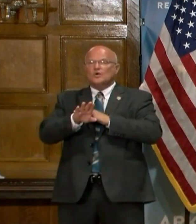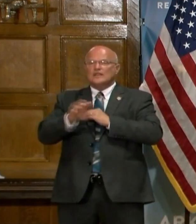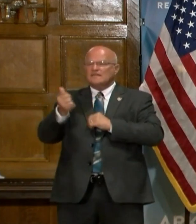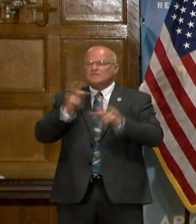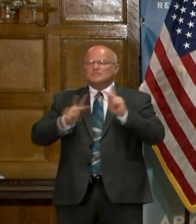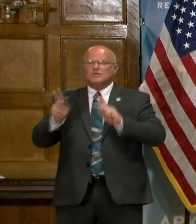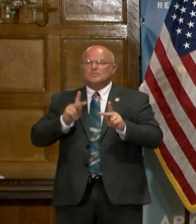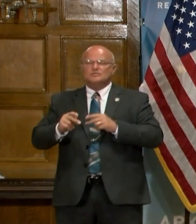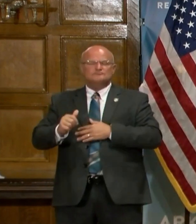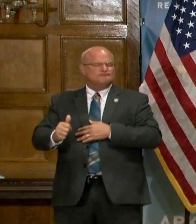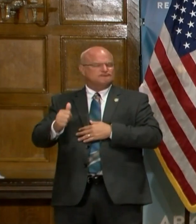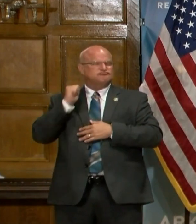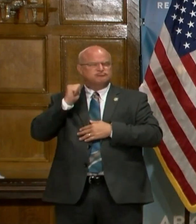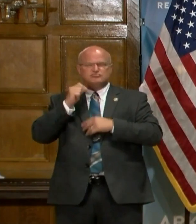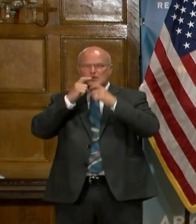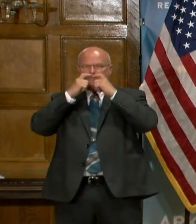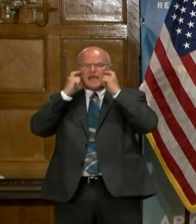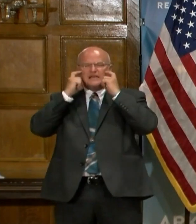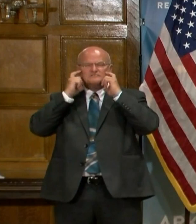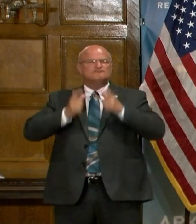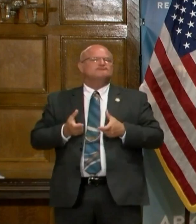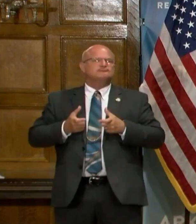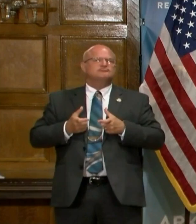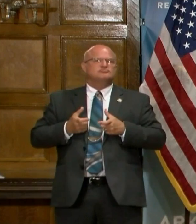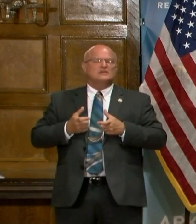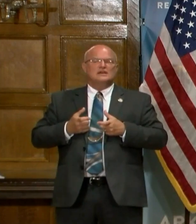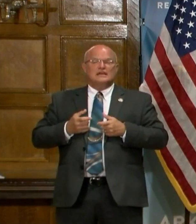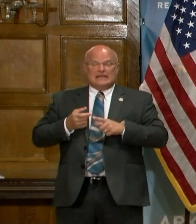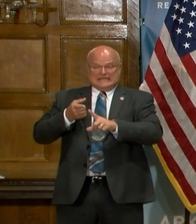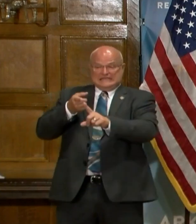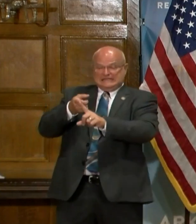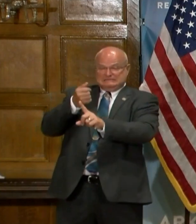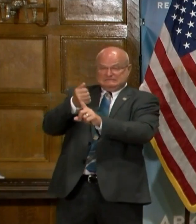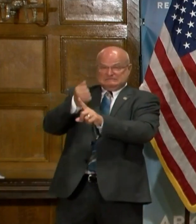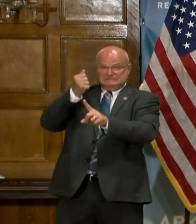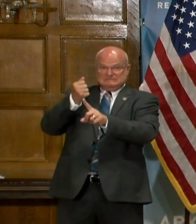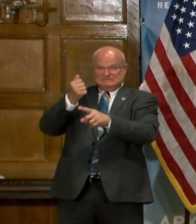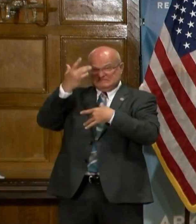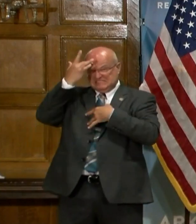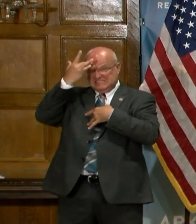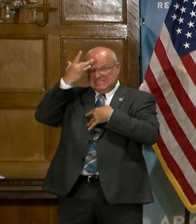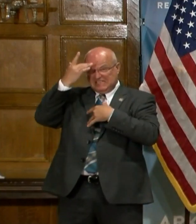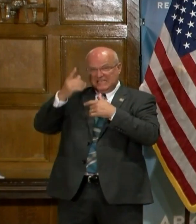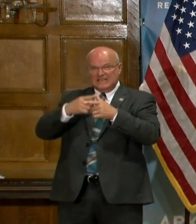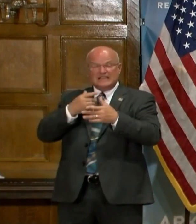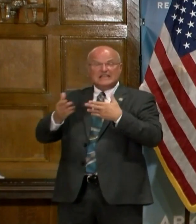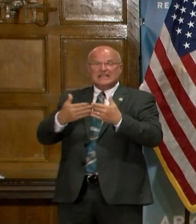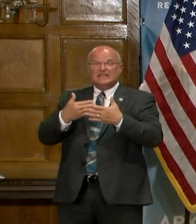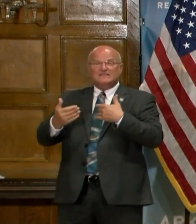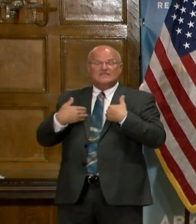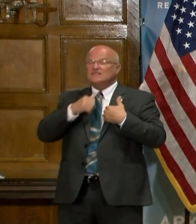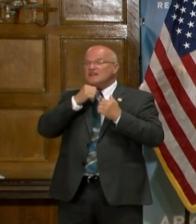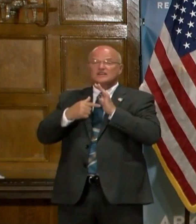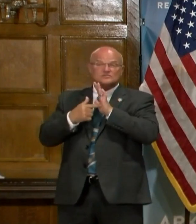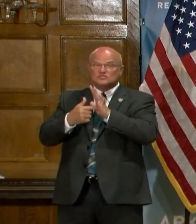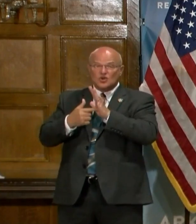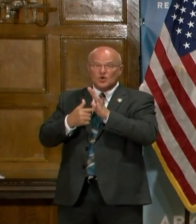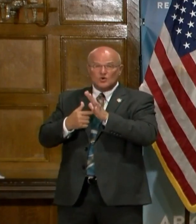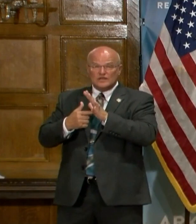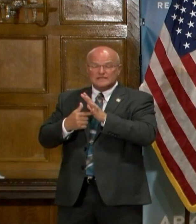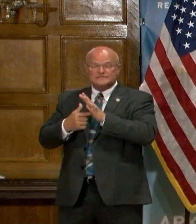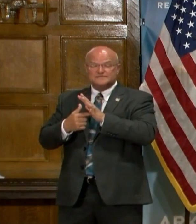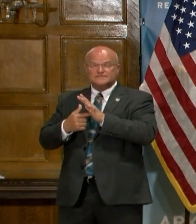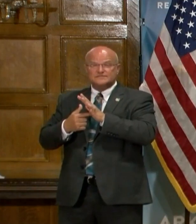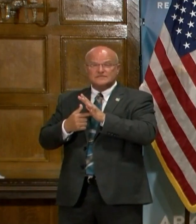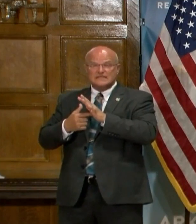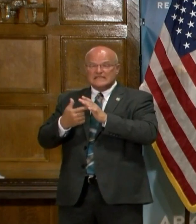couple people who aren't wearing their masks, and if they happen to be the ones who are infected, even if they're asymptomatic or